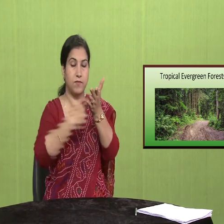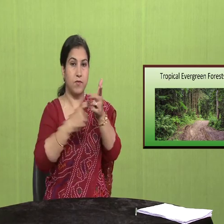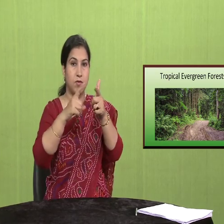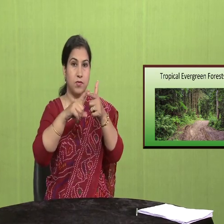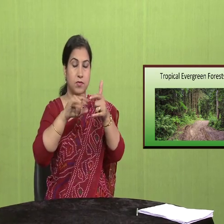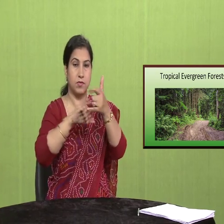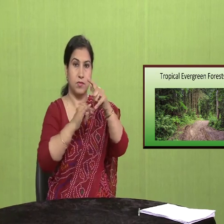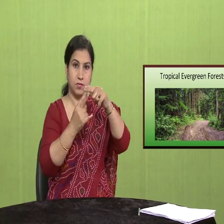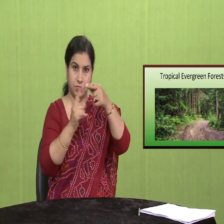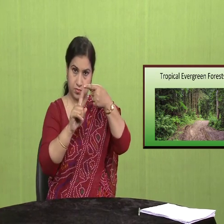The second is